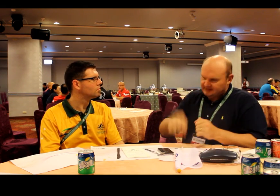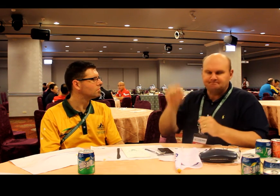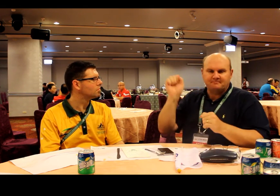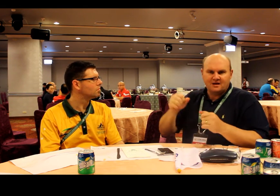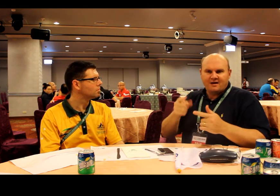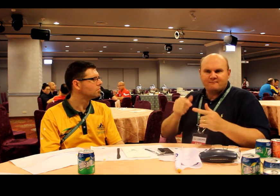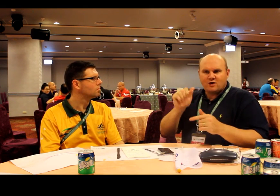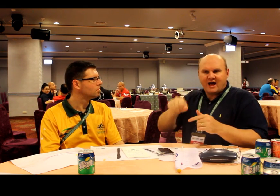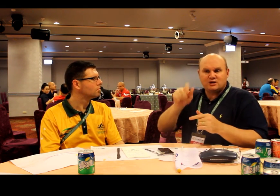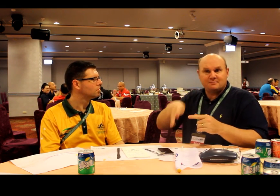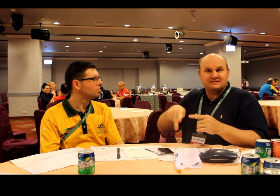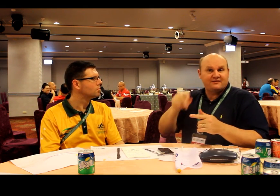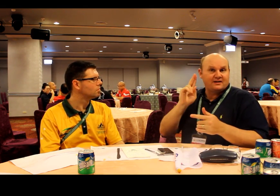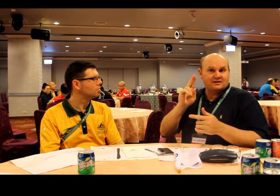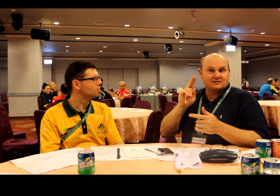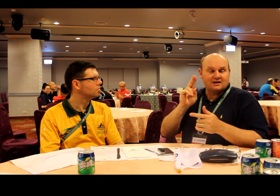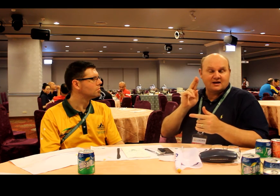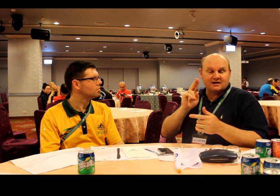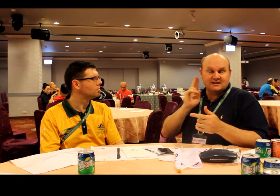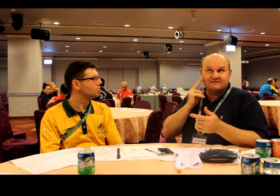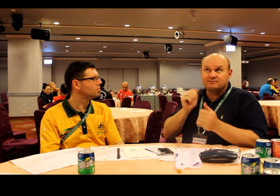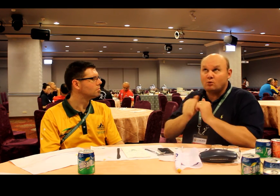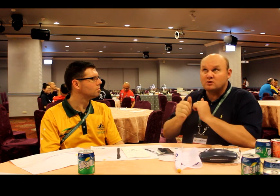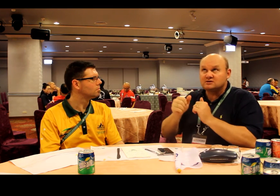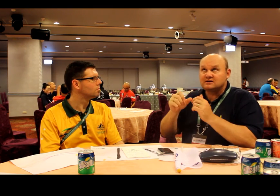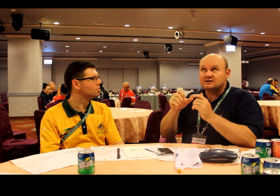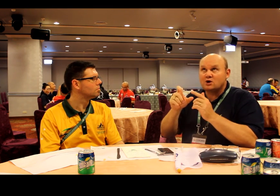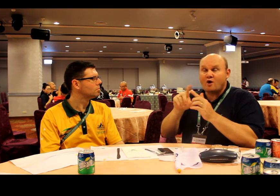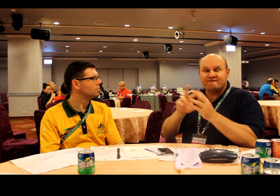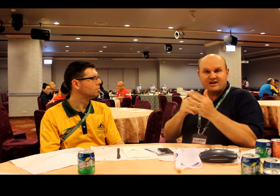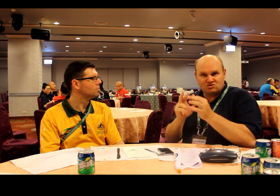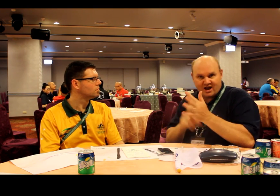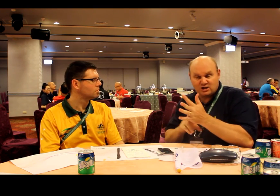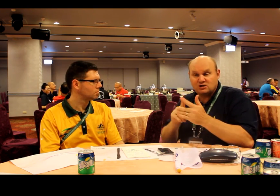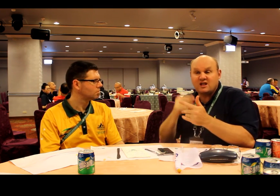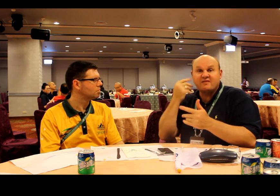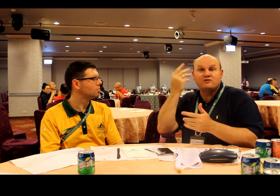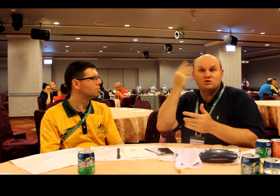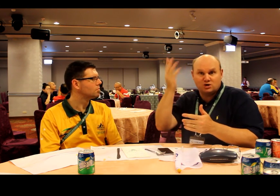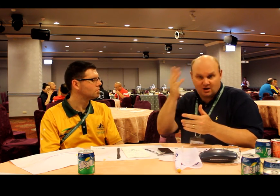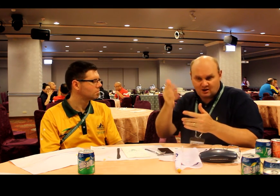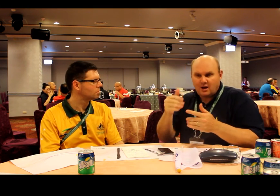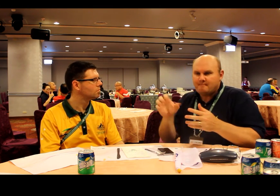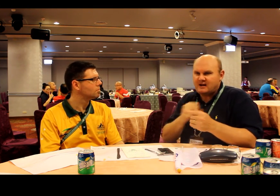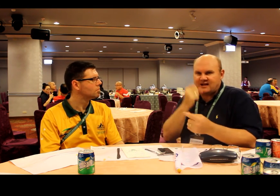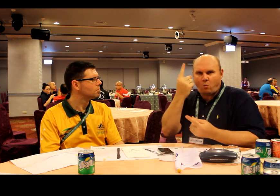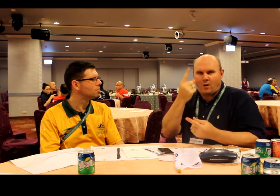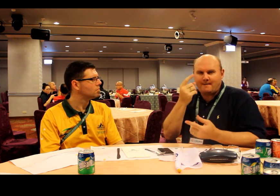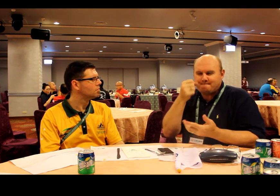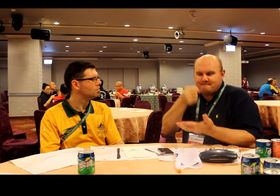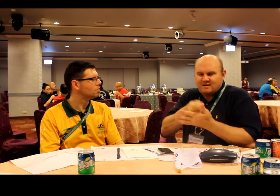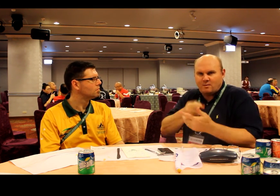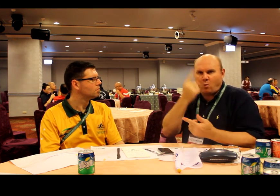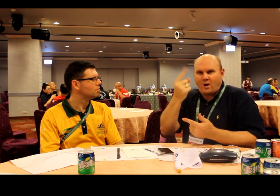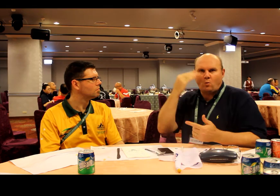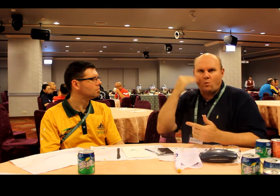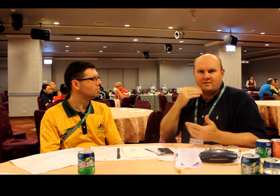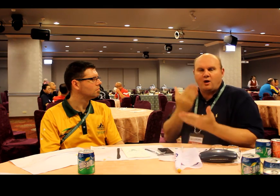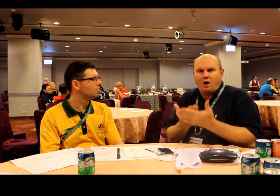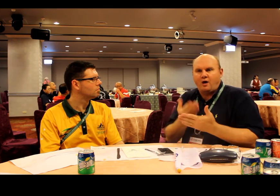everybody agreed strongly that Asia Pacific Deaf Sports Confederation in the future need to at least have a minimum